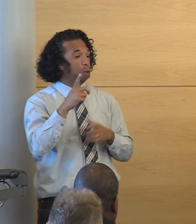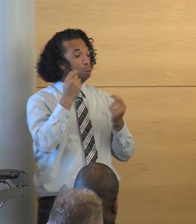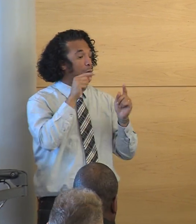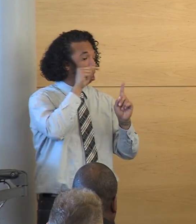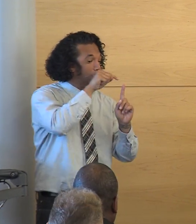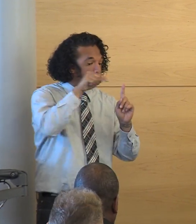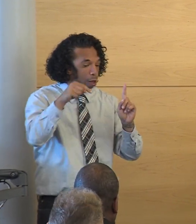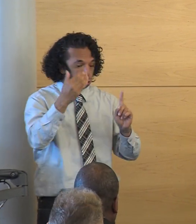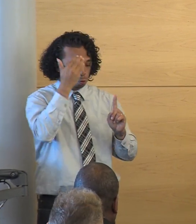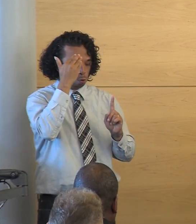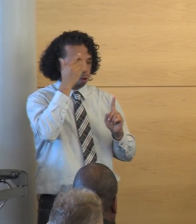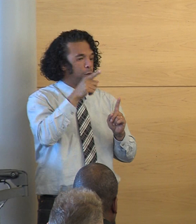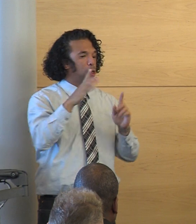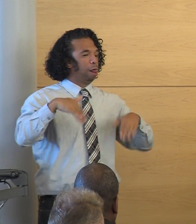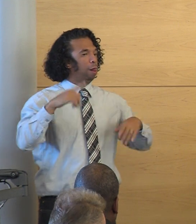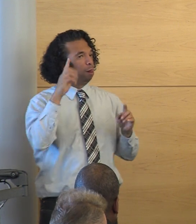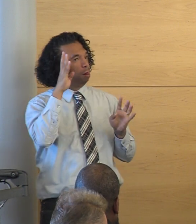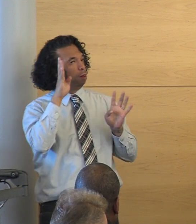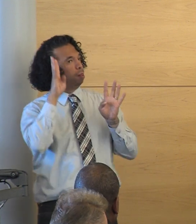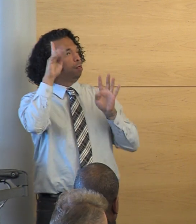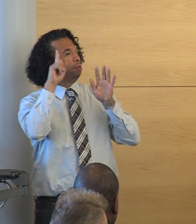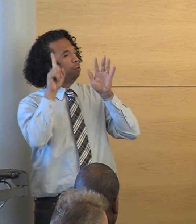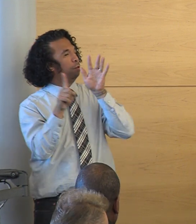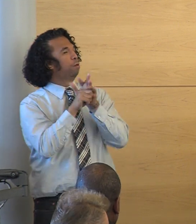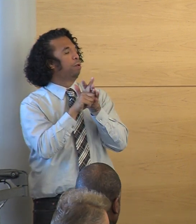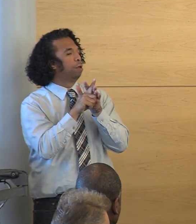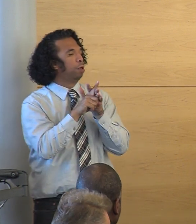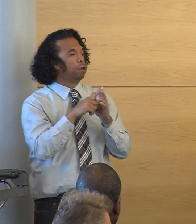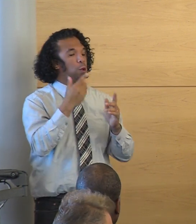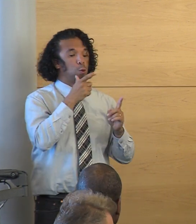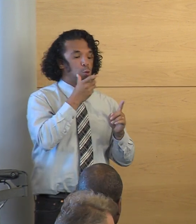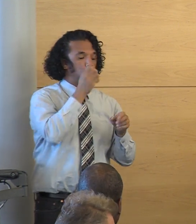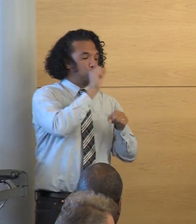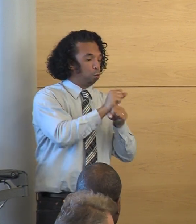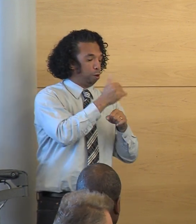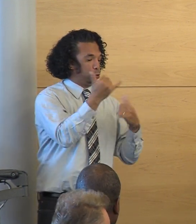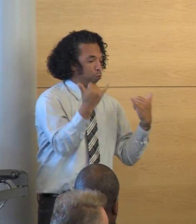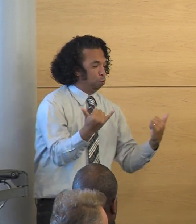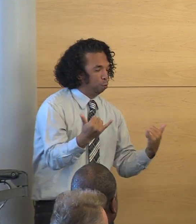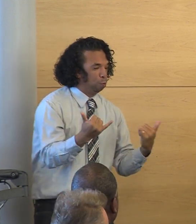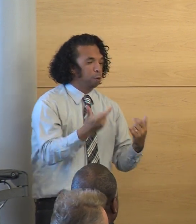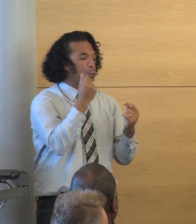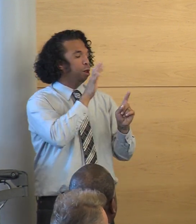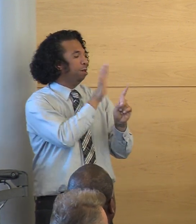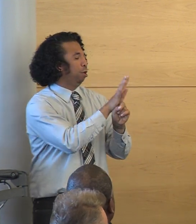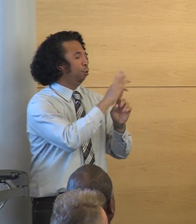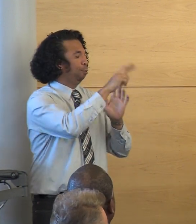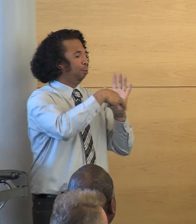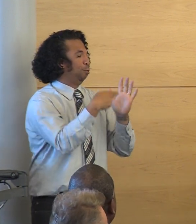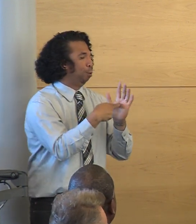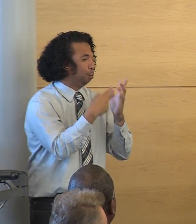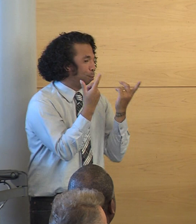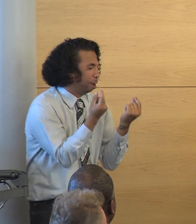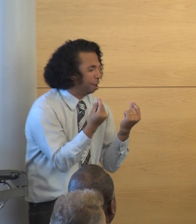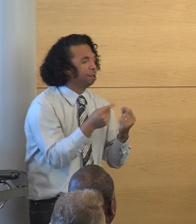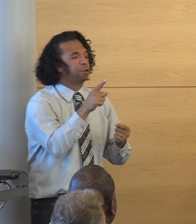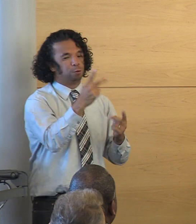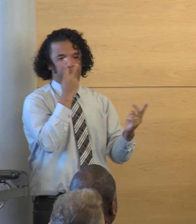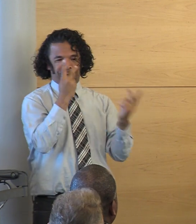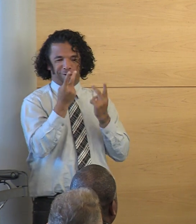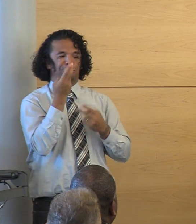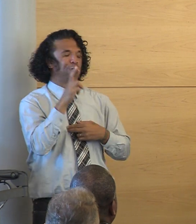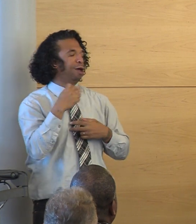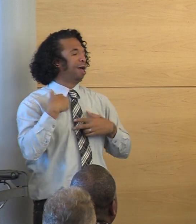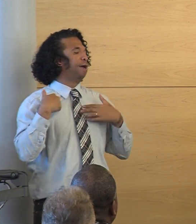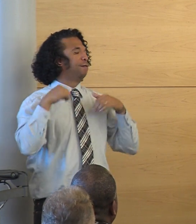about, that she hasn't thought about, that she doesn't know who's working there today and what their job is. And you see her, I had